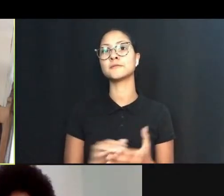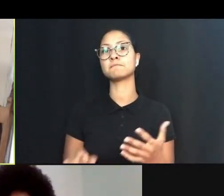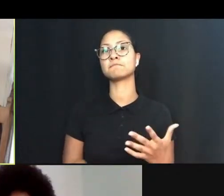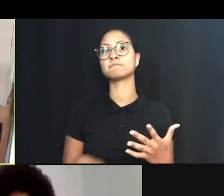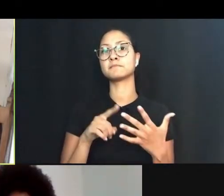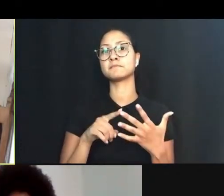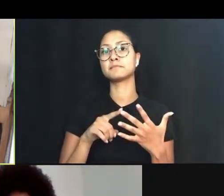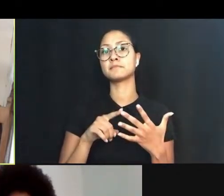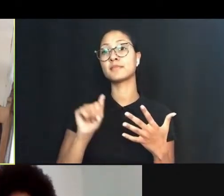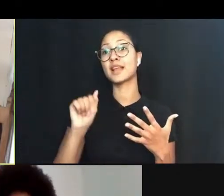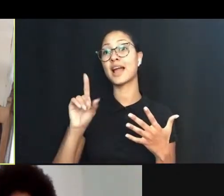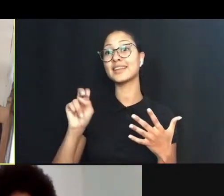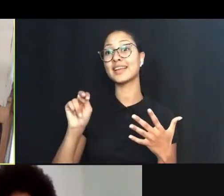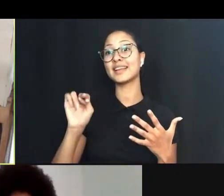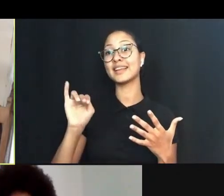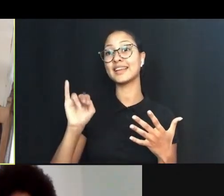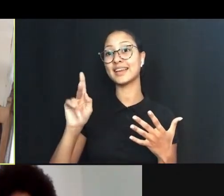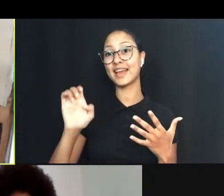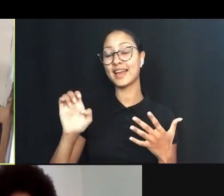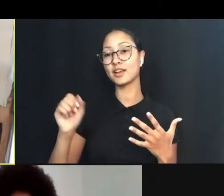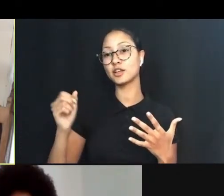Adenike Sharpley,